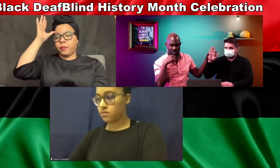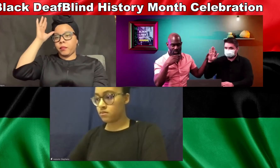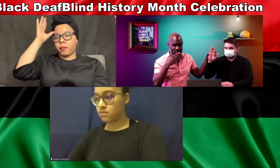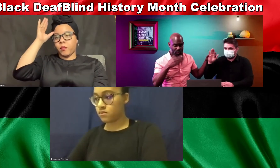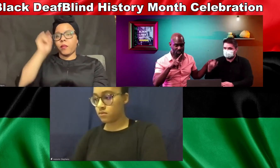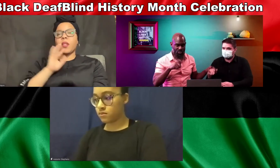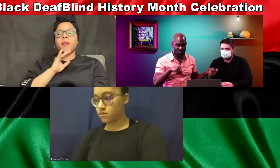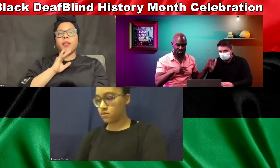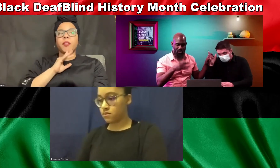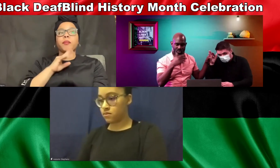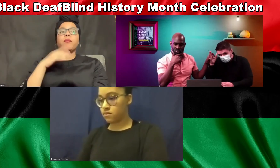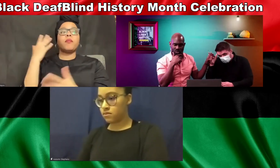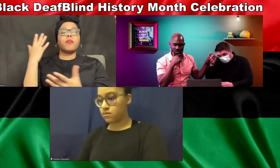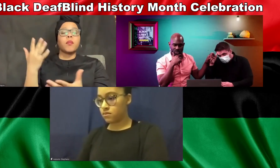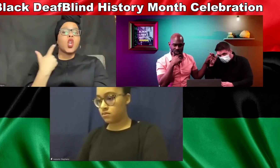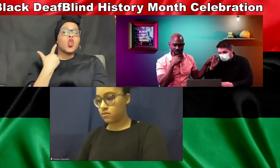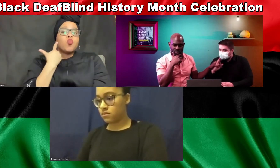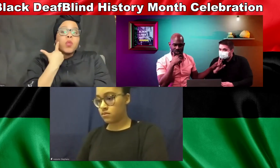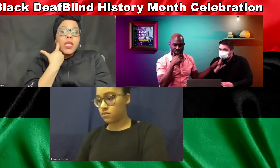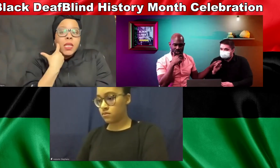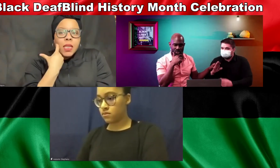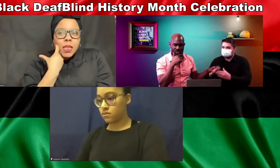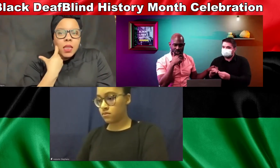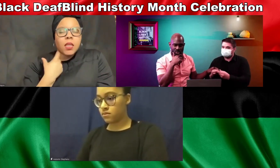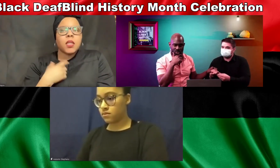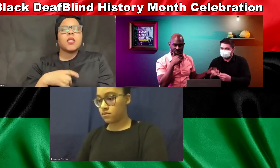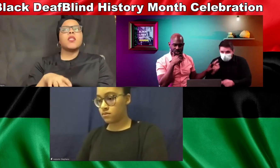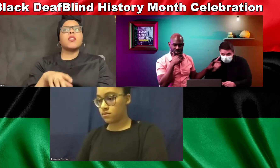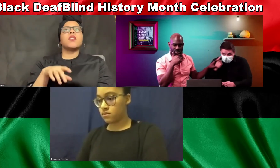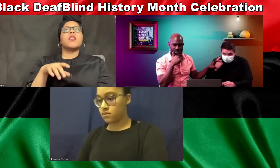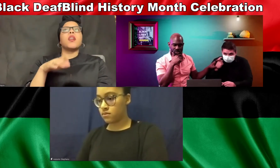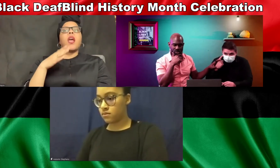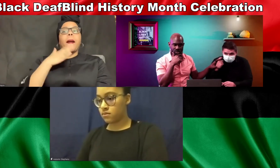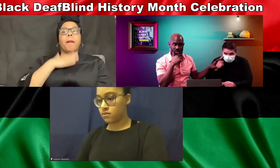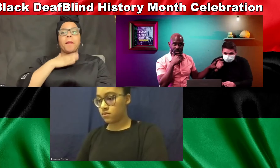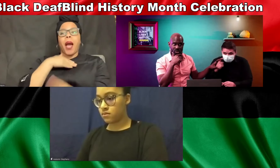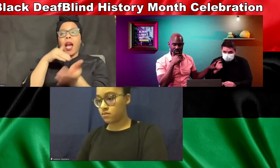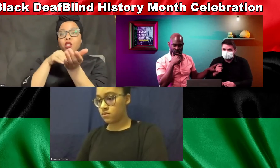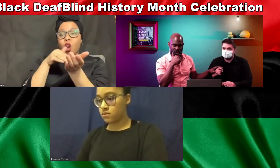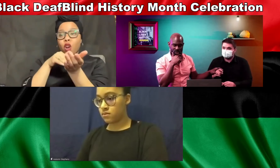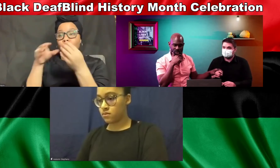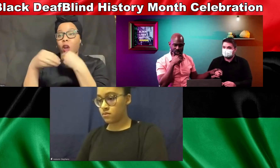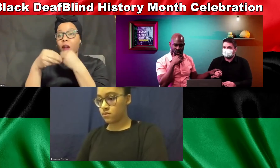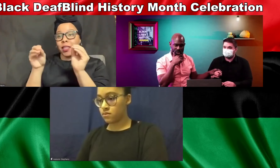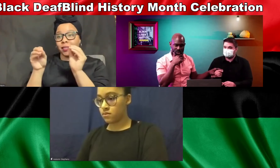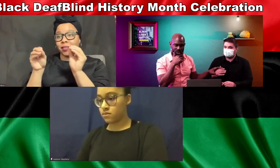Ashley's raising her hand. Hi, this is Ashley speaking.